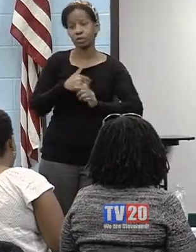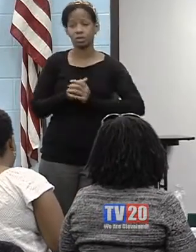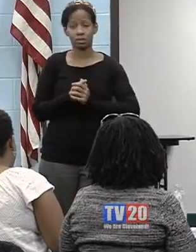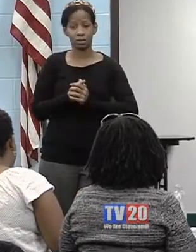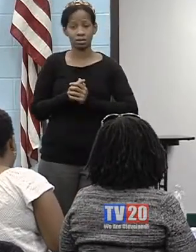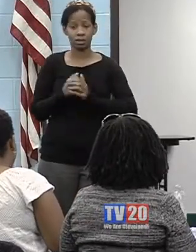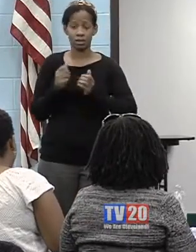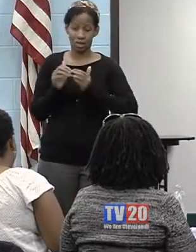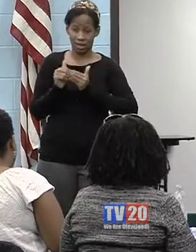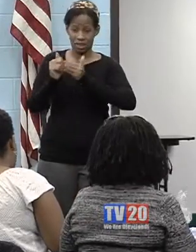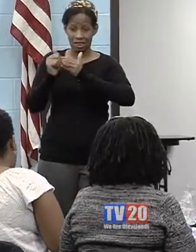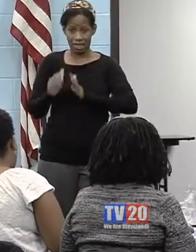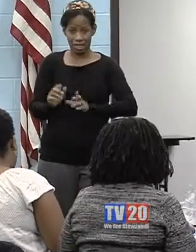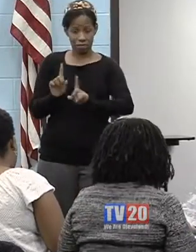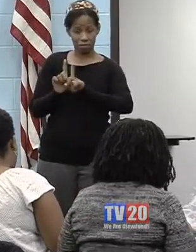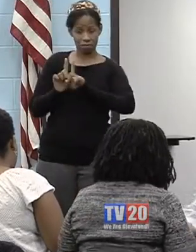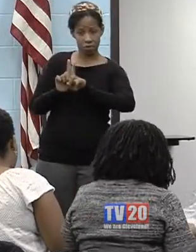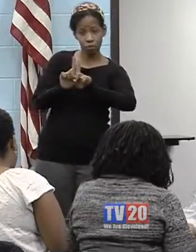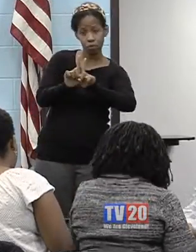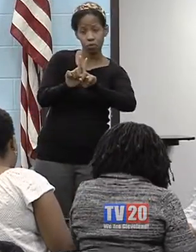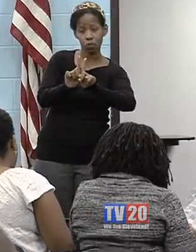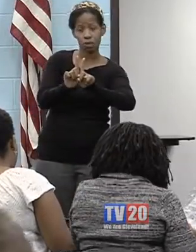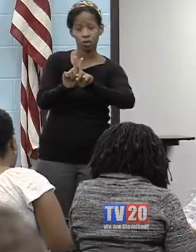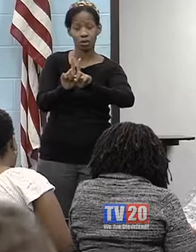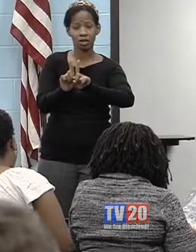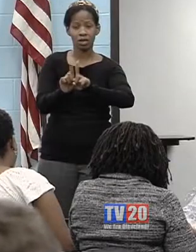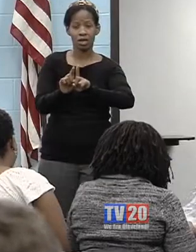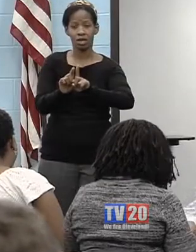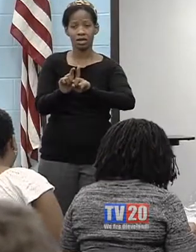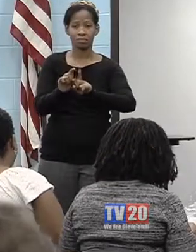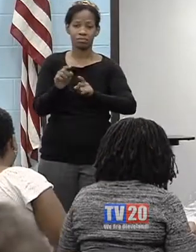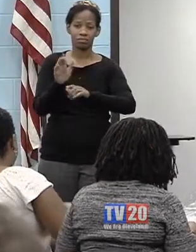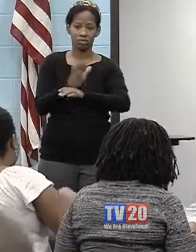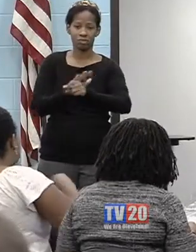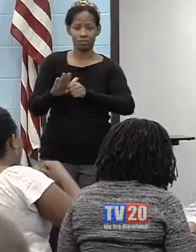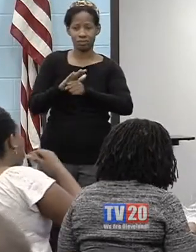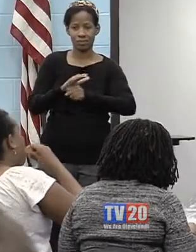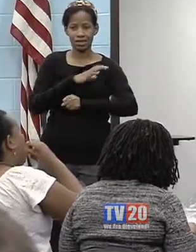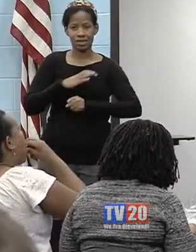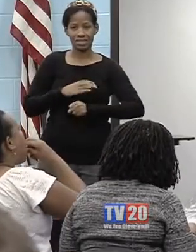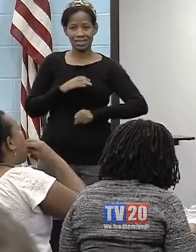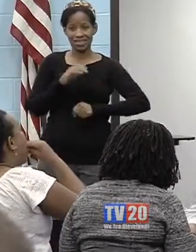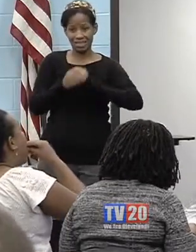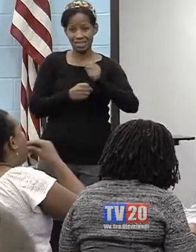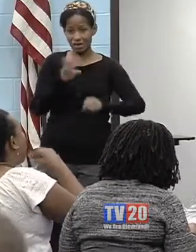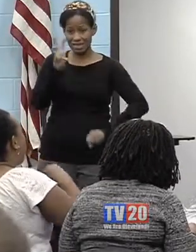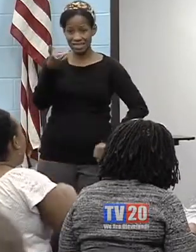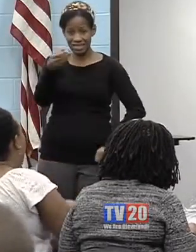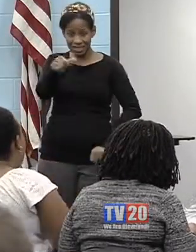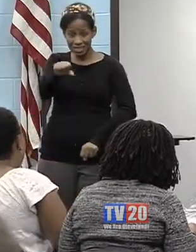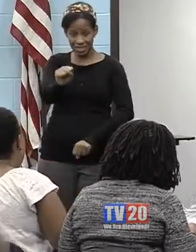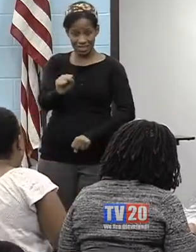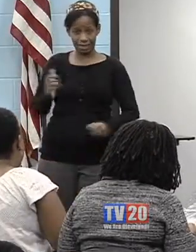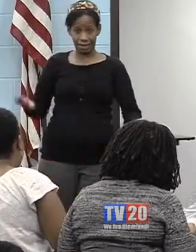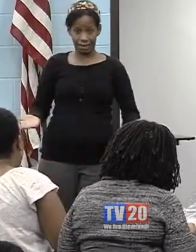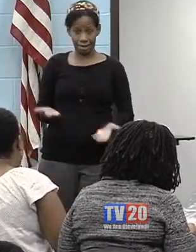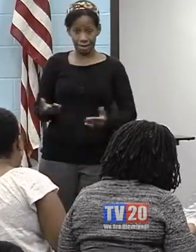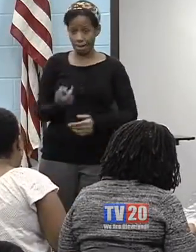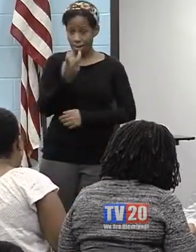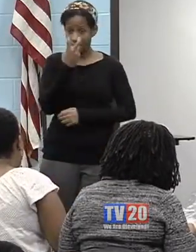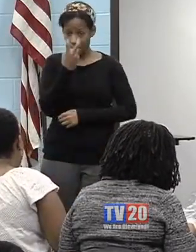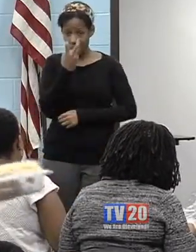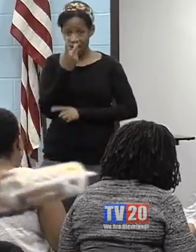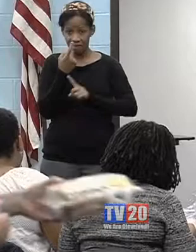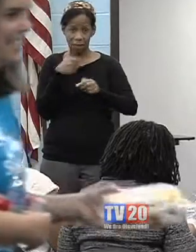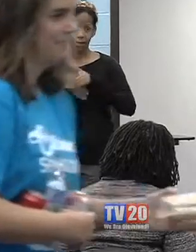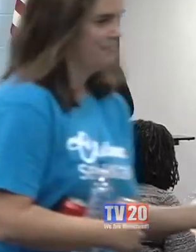been a leader, mentor, and the soul of the local jazz scene since the early 60s. Blind nearly